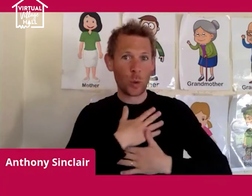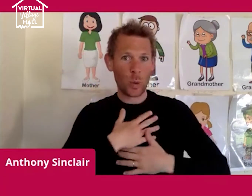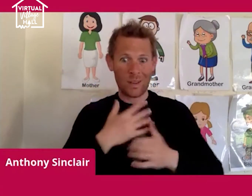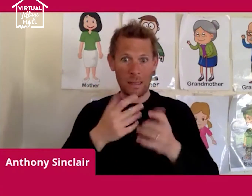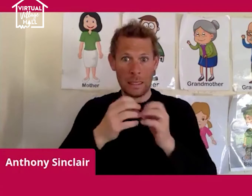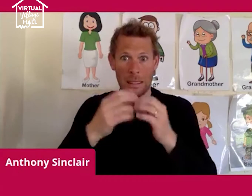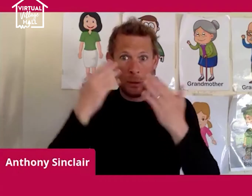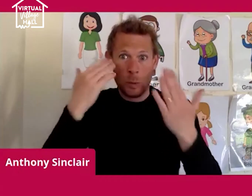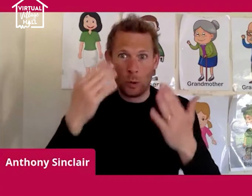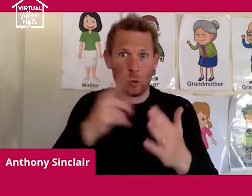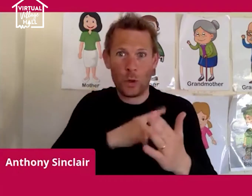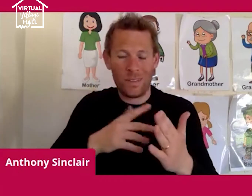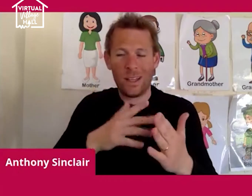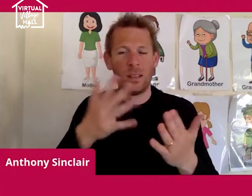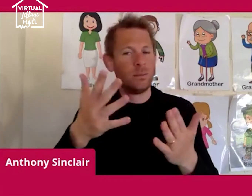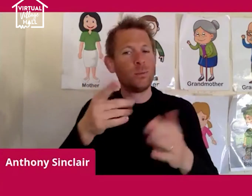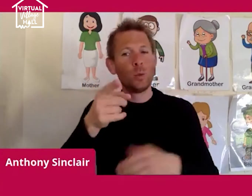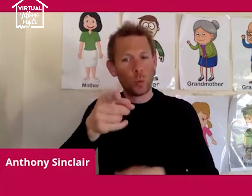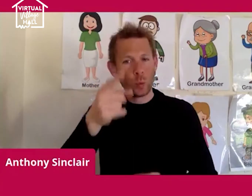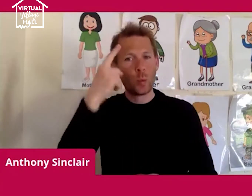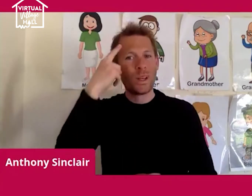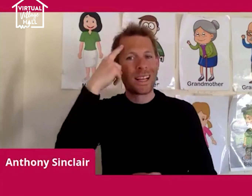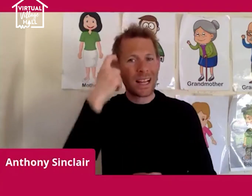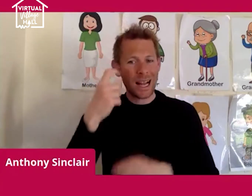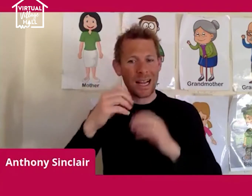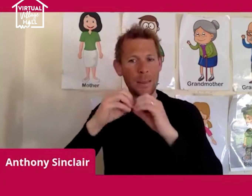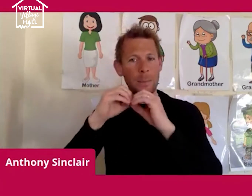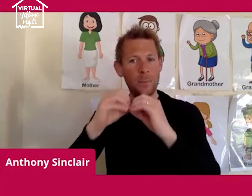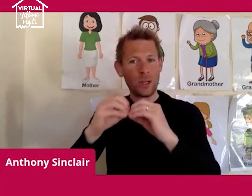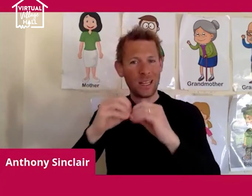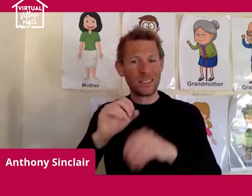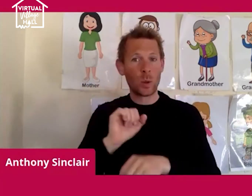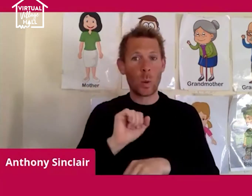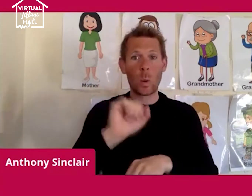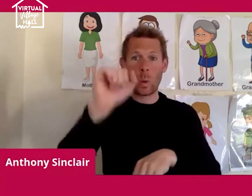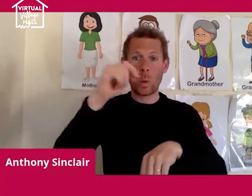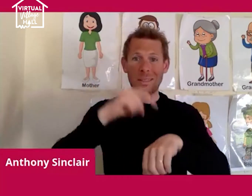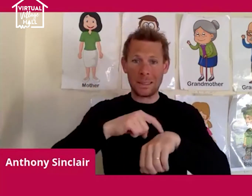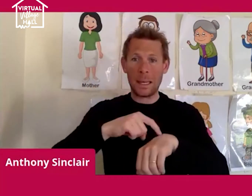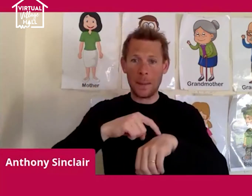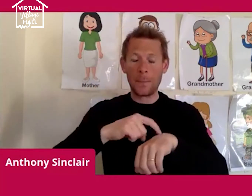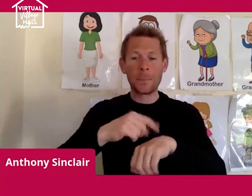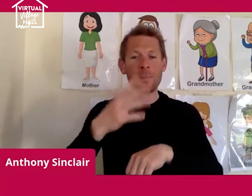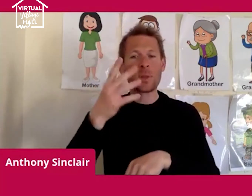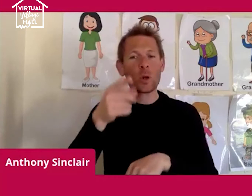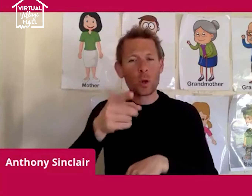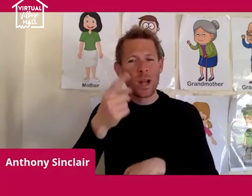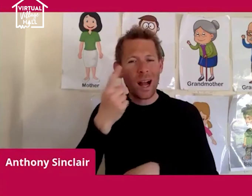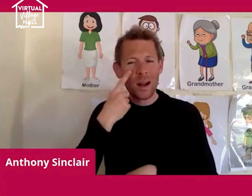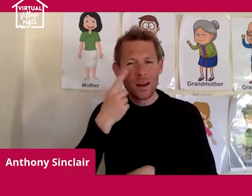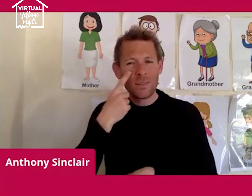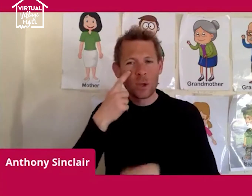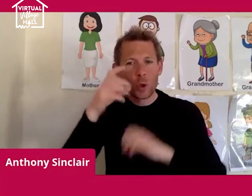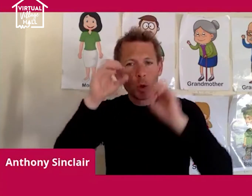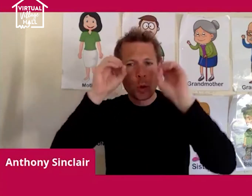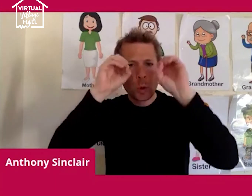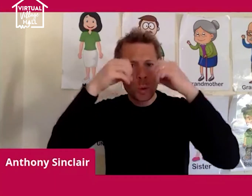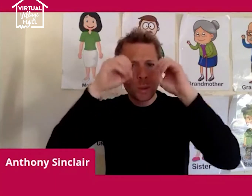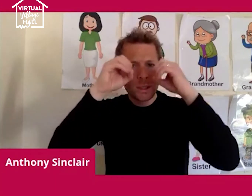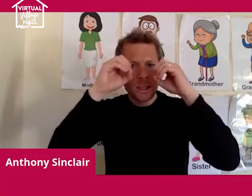Okay? Now, don't worry if you get a little bit lost. You can always practice in your own time. You